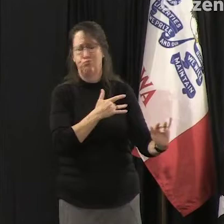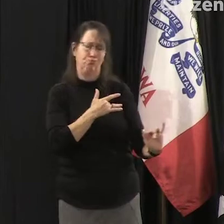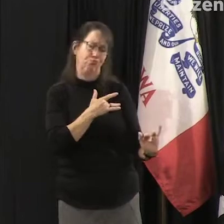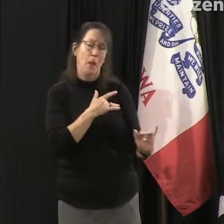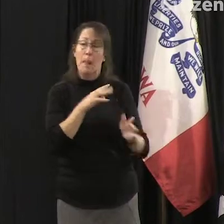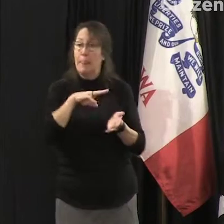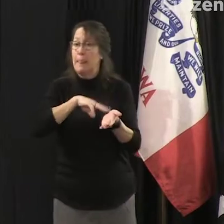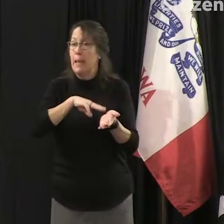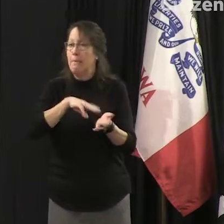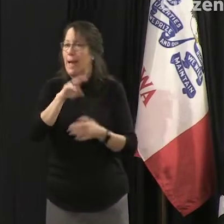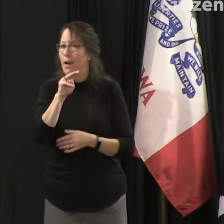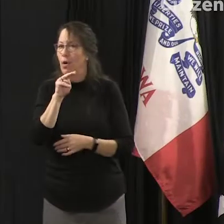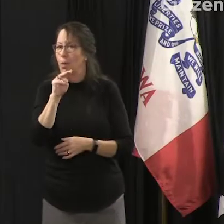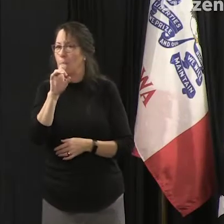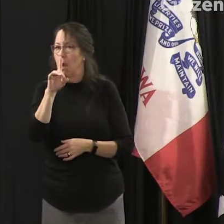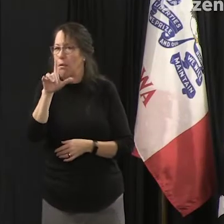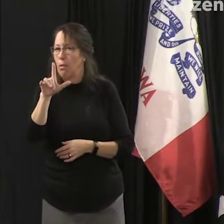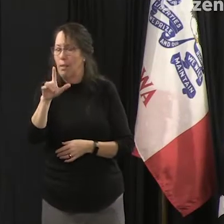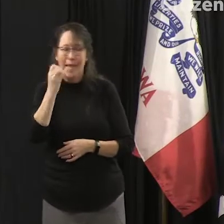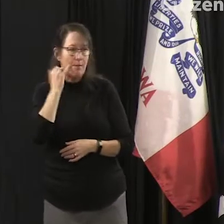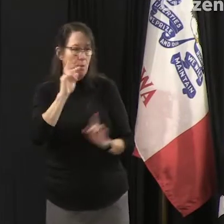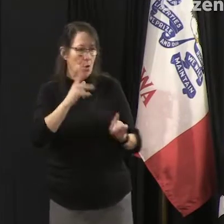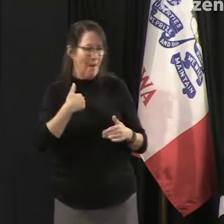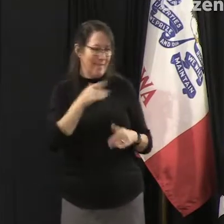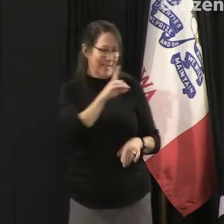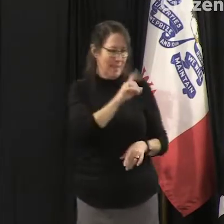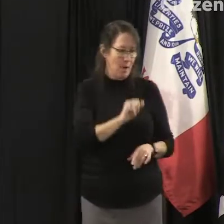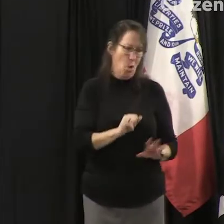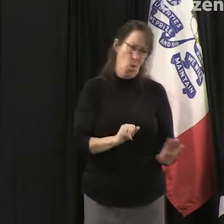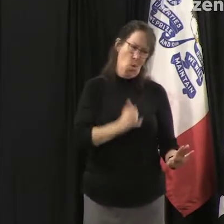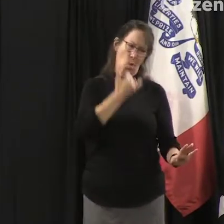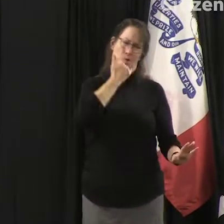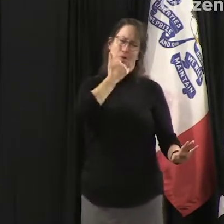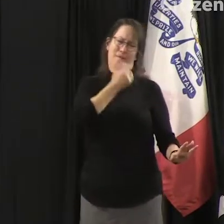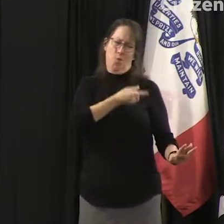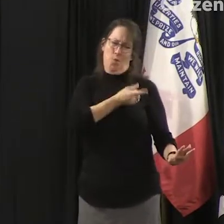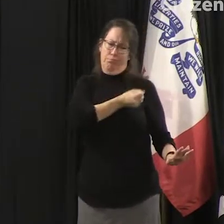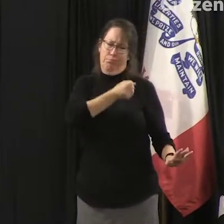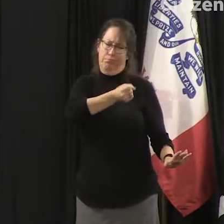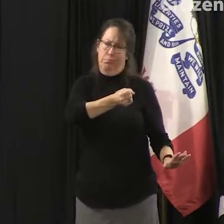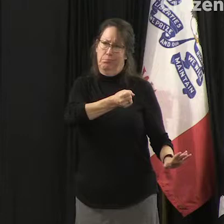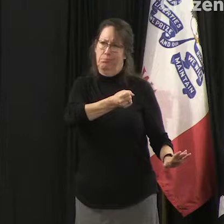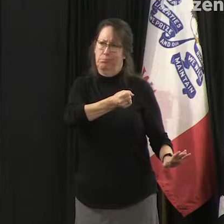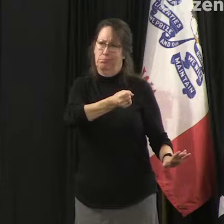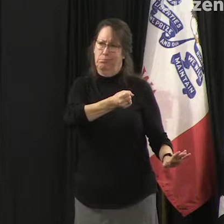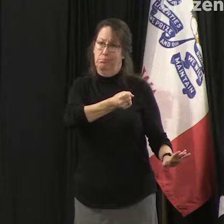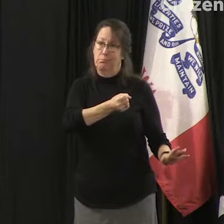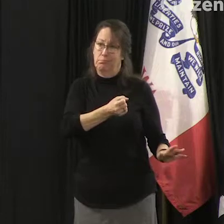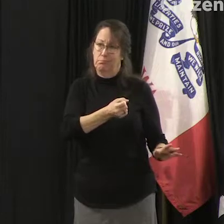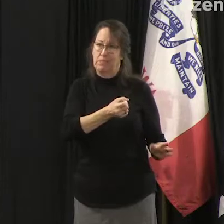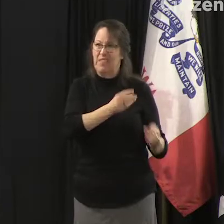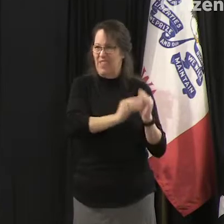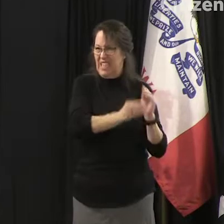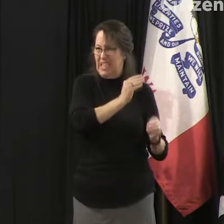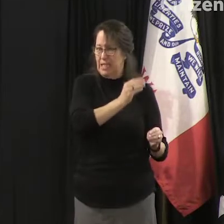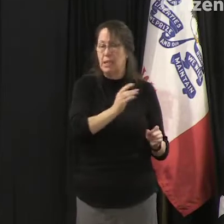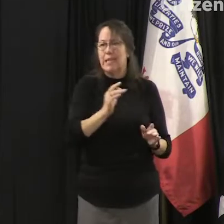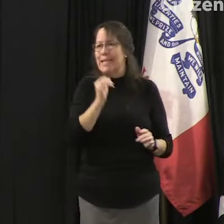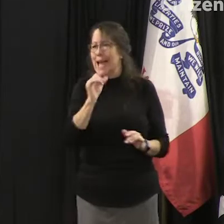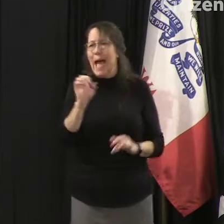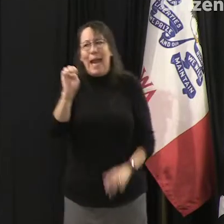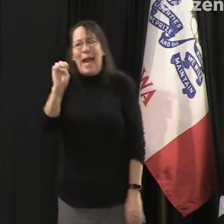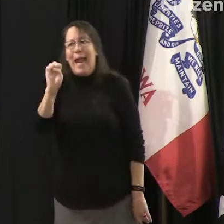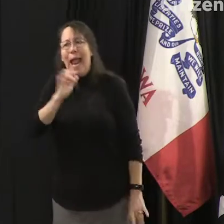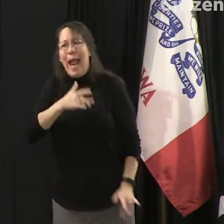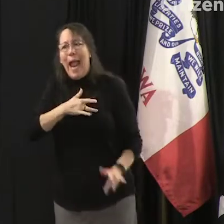And the medical model, that if you're a person with disability, there's something wrong with you. And so it's sympathy, not